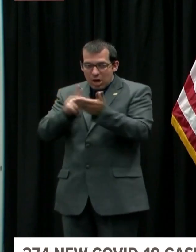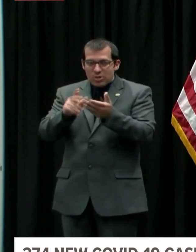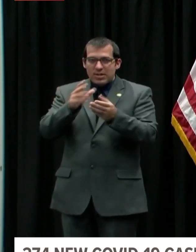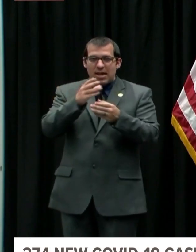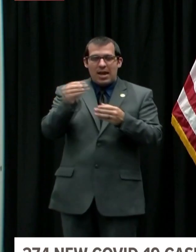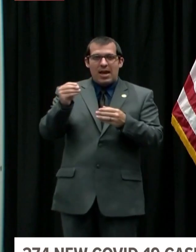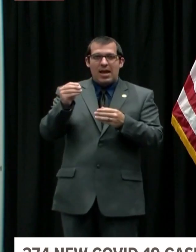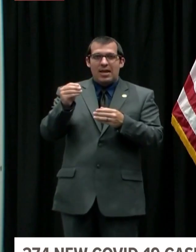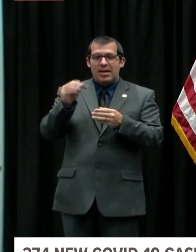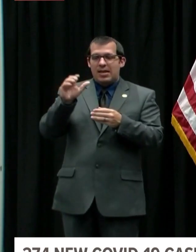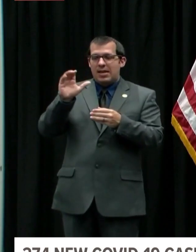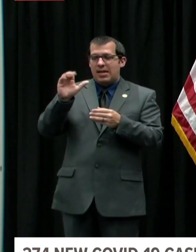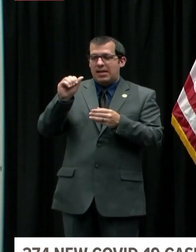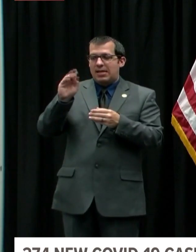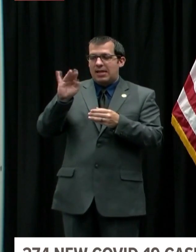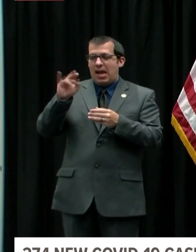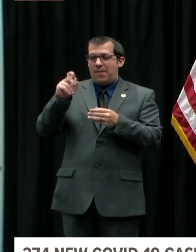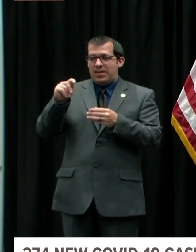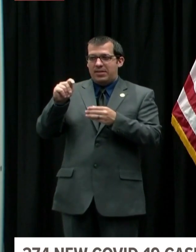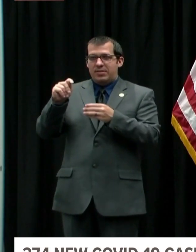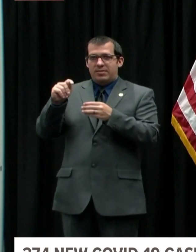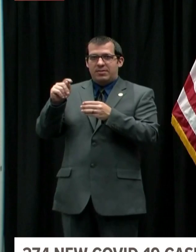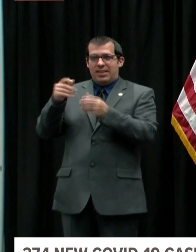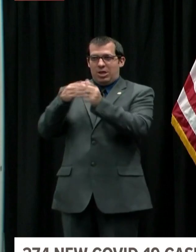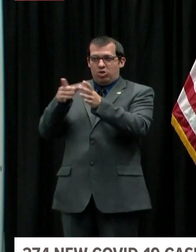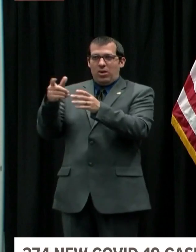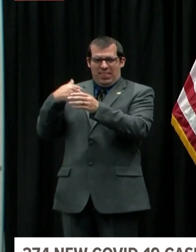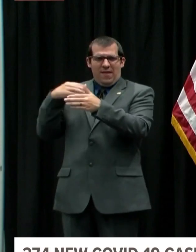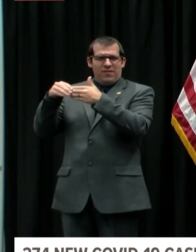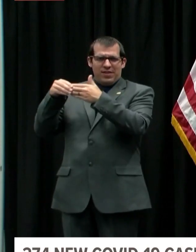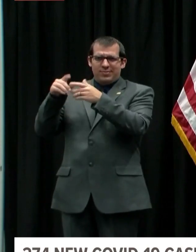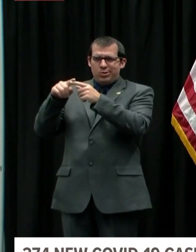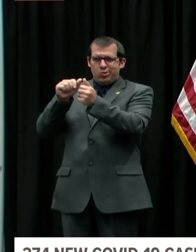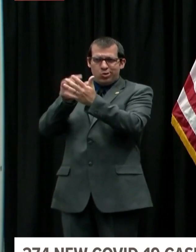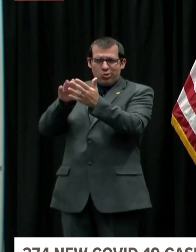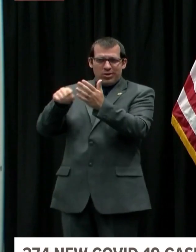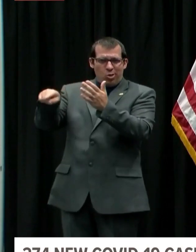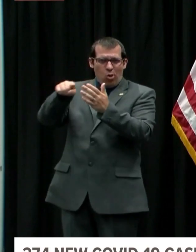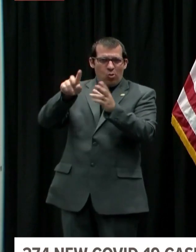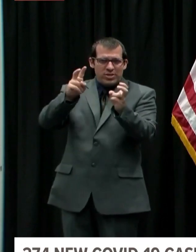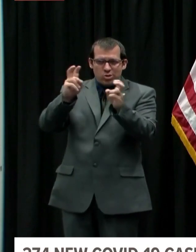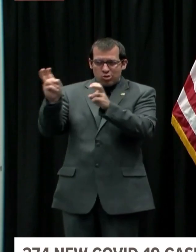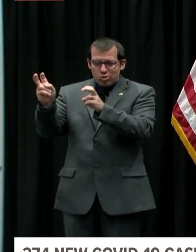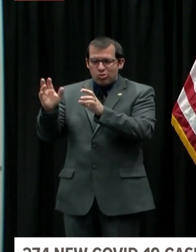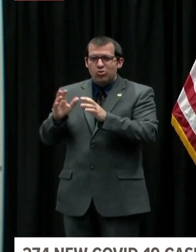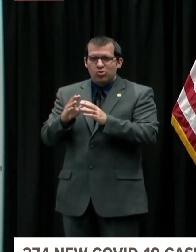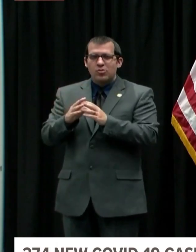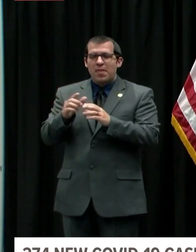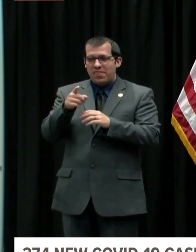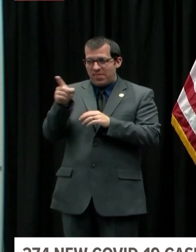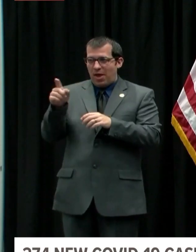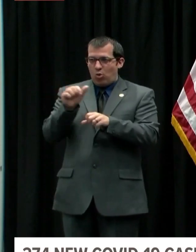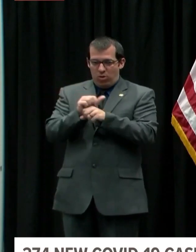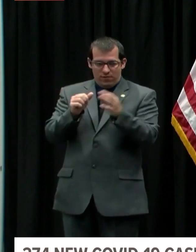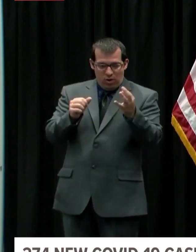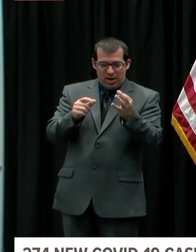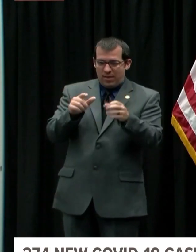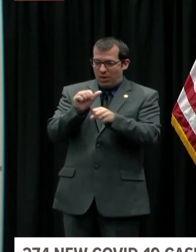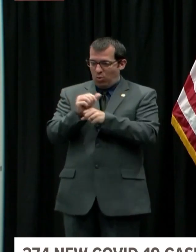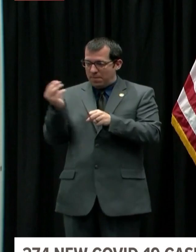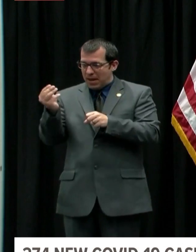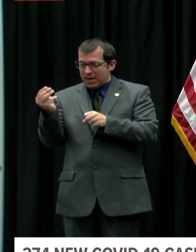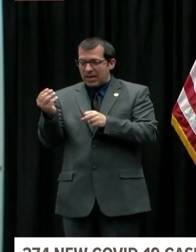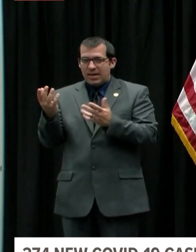cabinet officials have some flexibility to address those issues. But they work Friday, they work